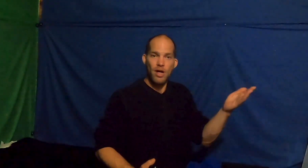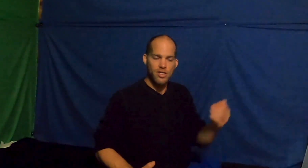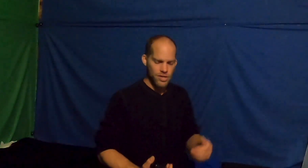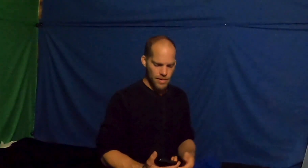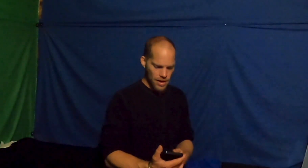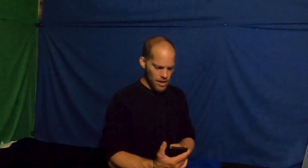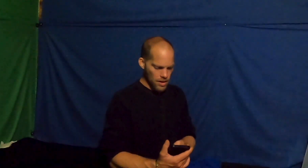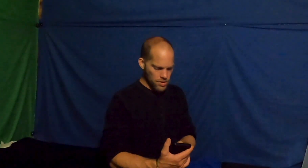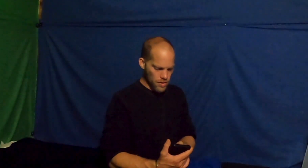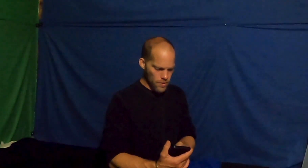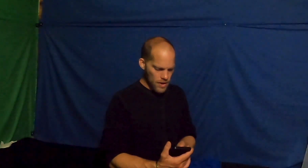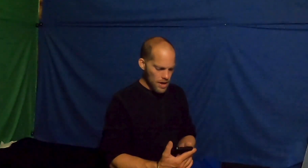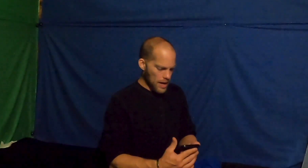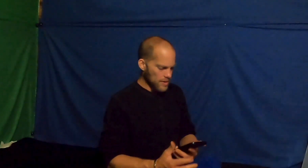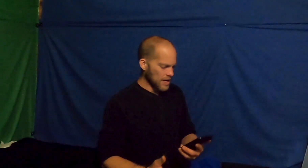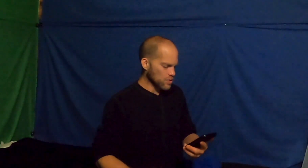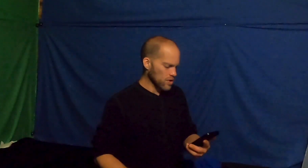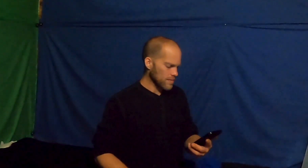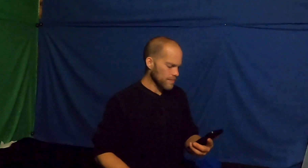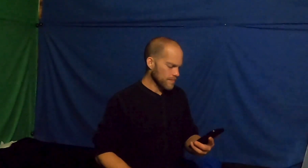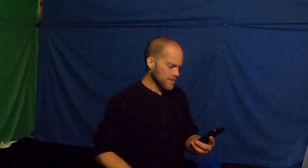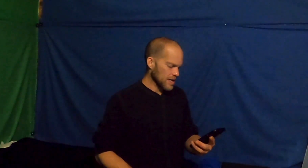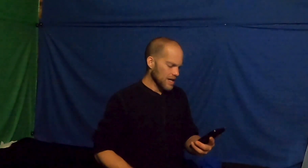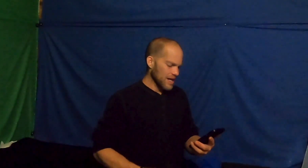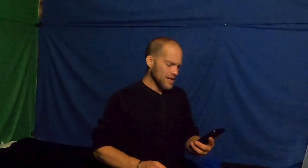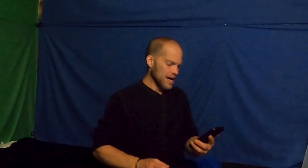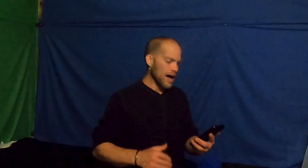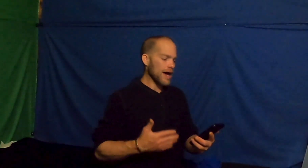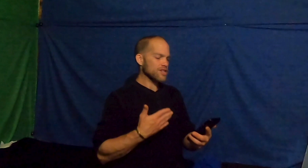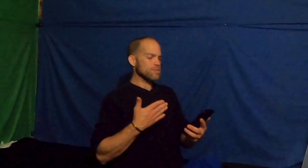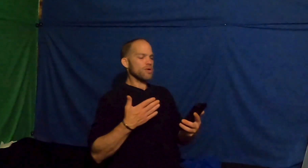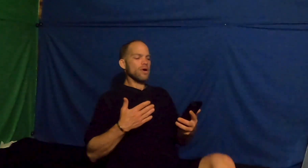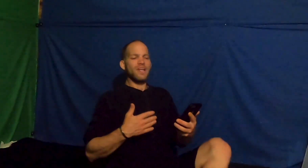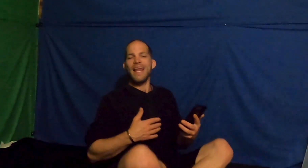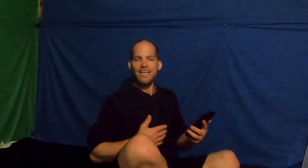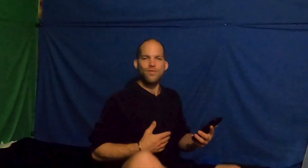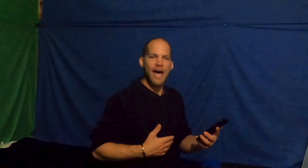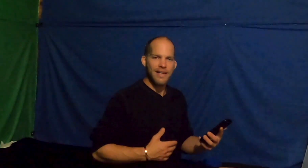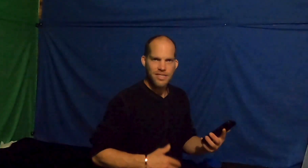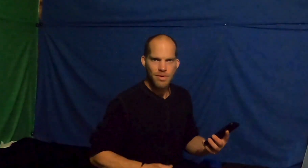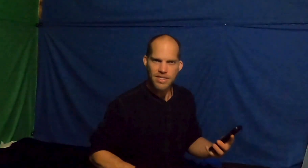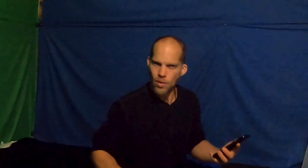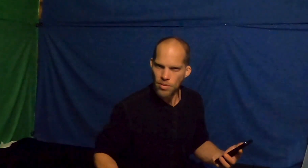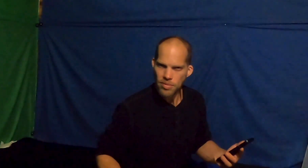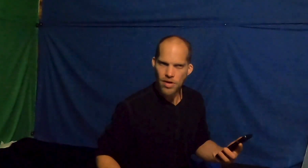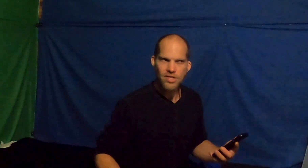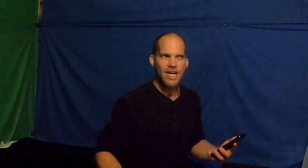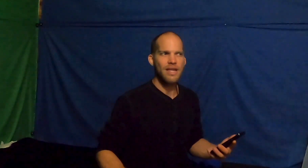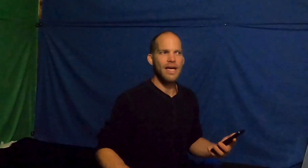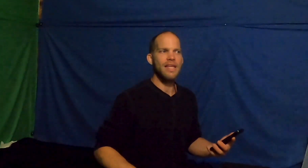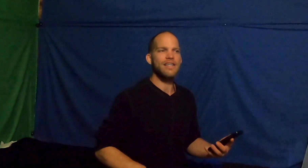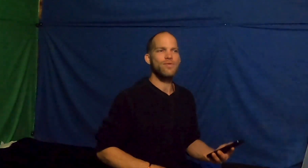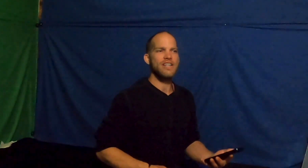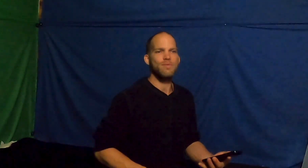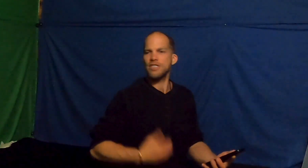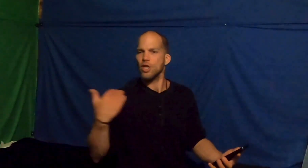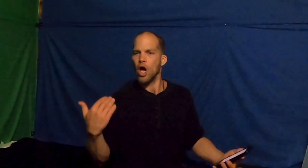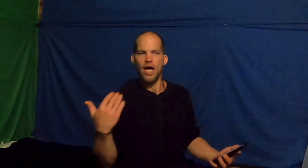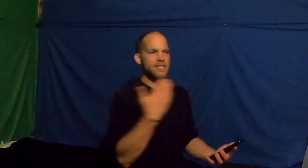demolish. So the next word, I actually put on lex rex, because I want people to understand, like, lex rex means law is